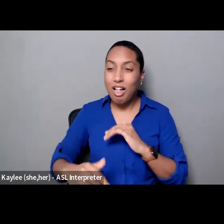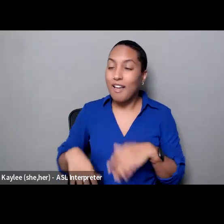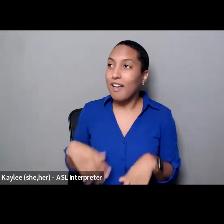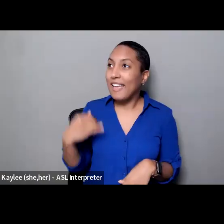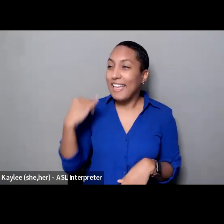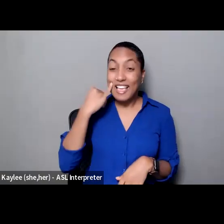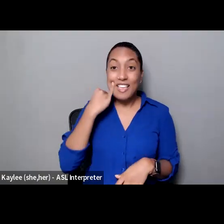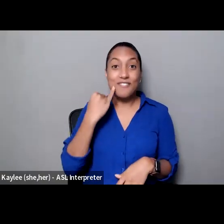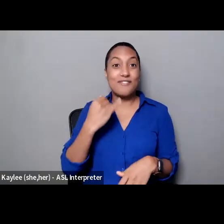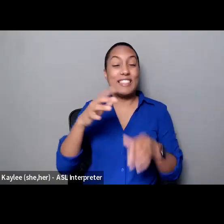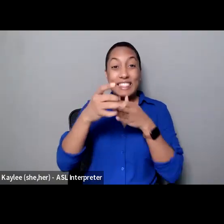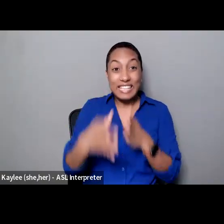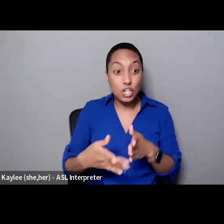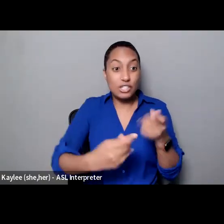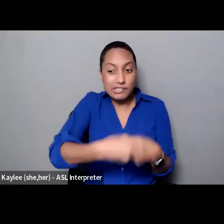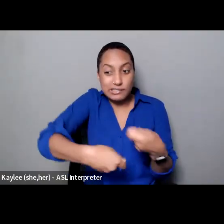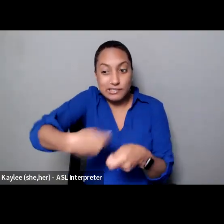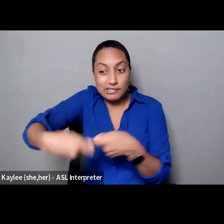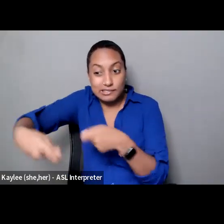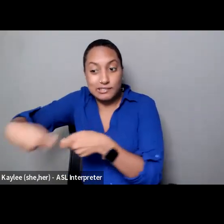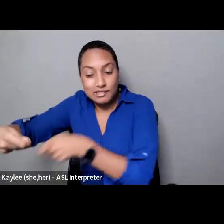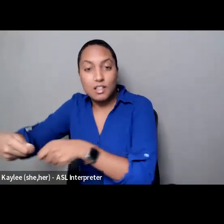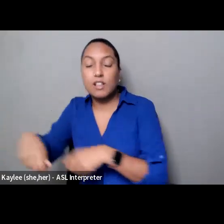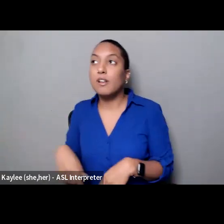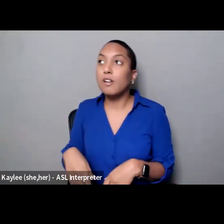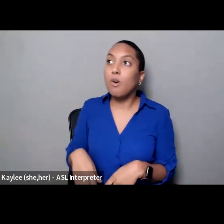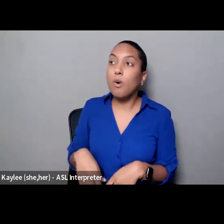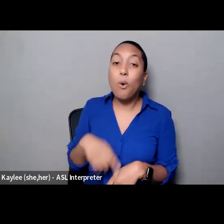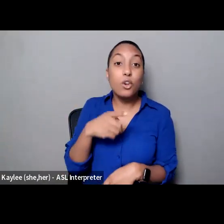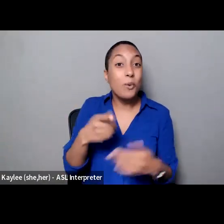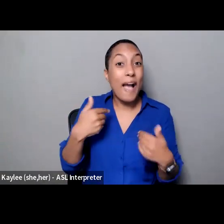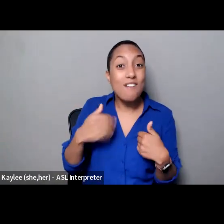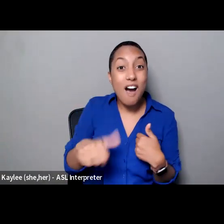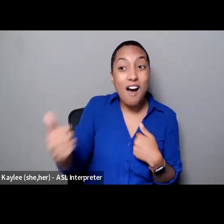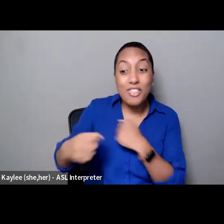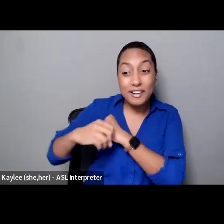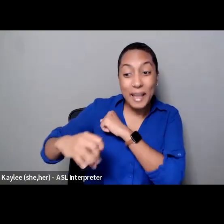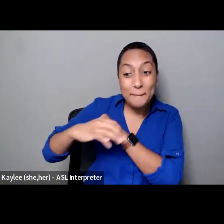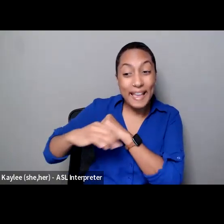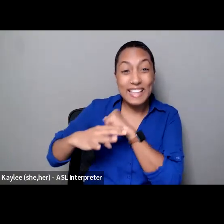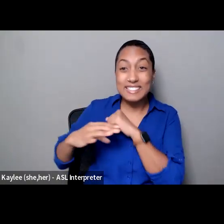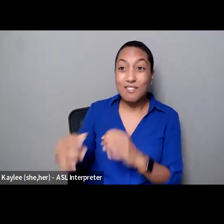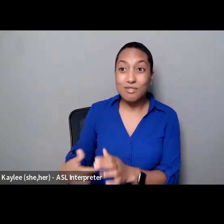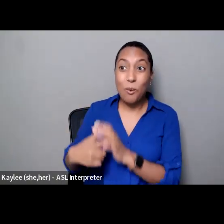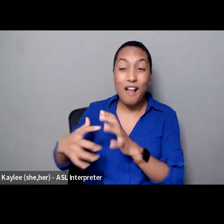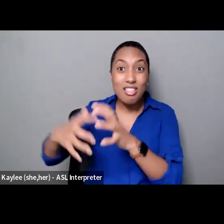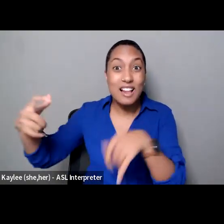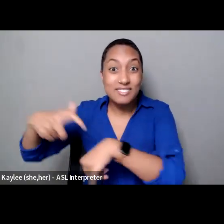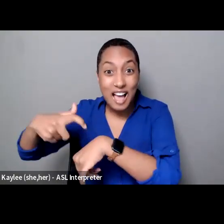other competing initiatives, that may not be the time to have an aggressive